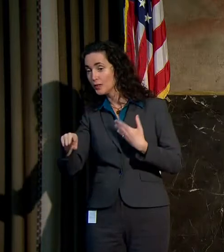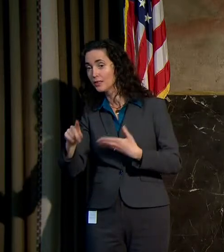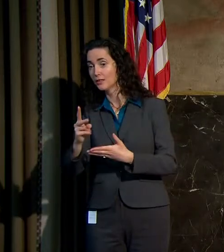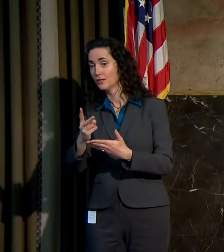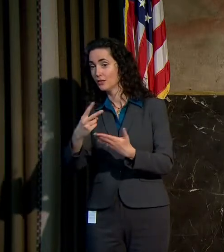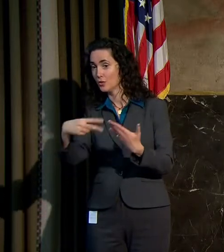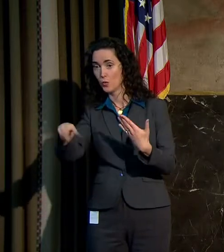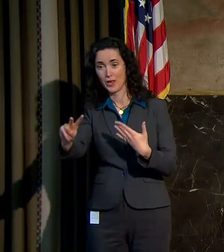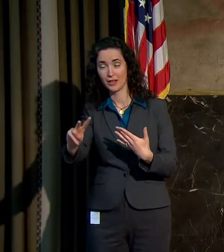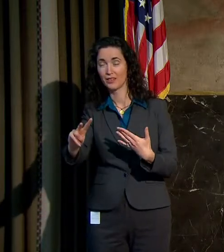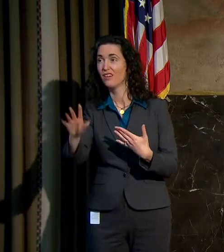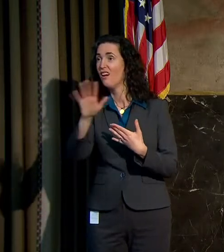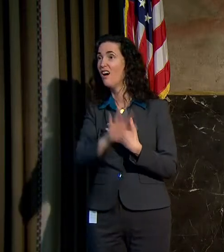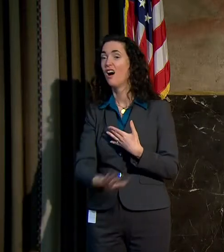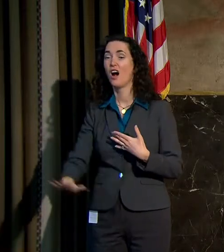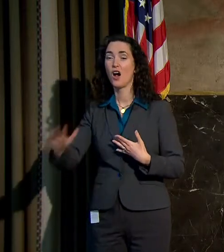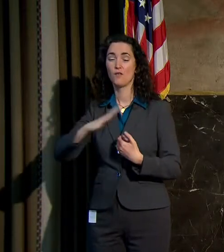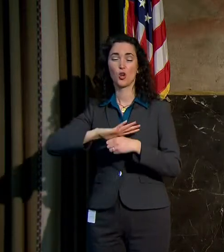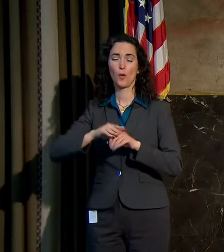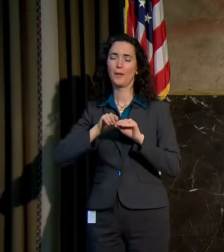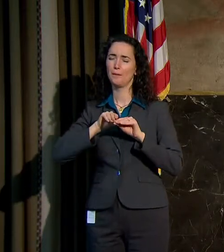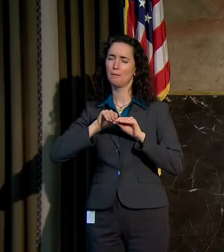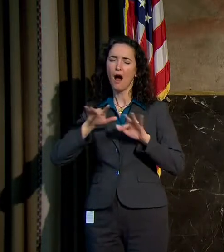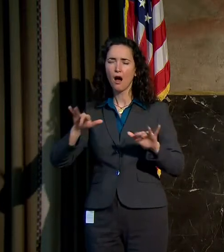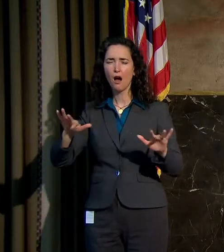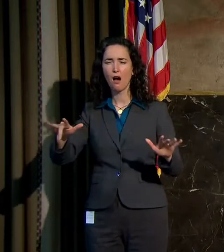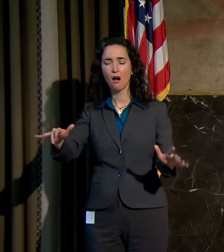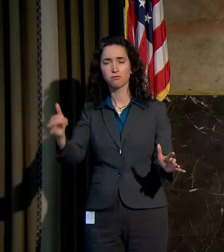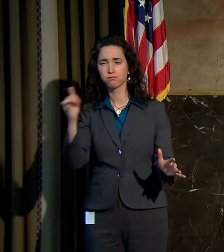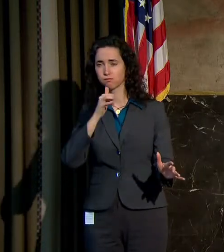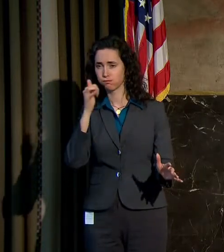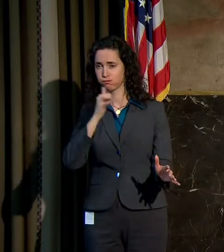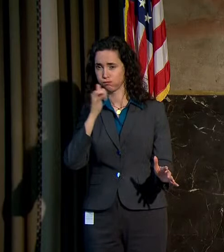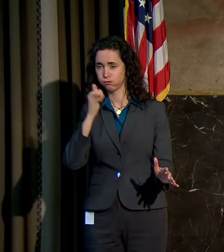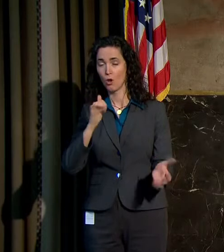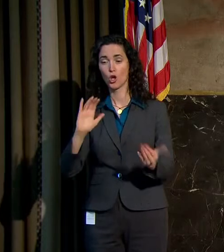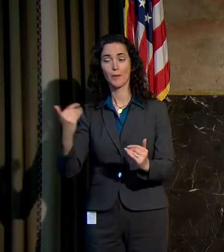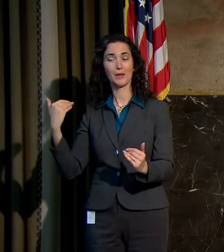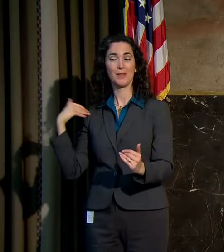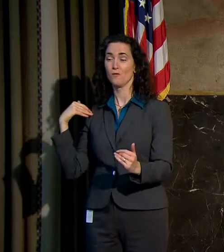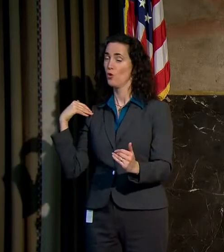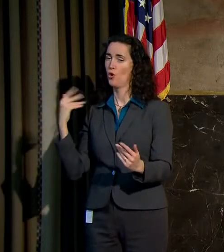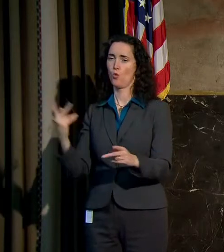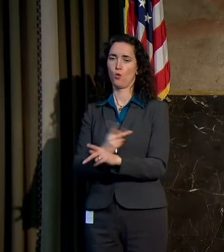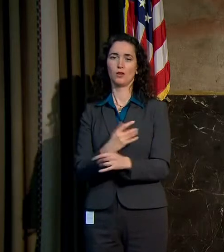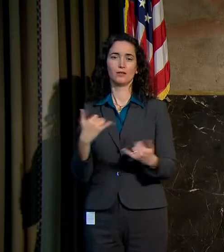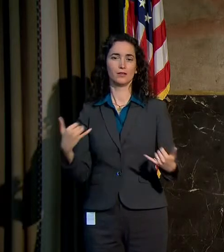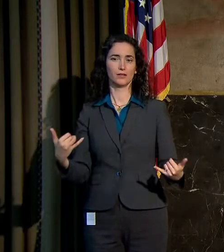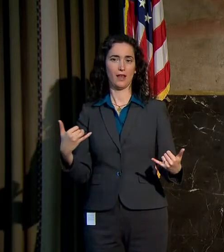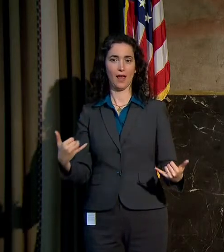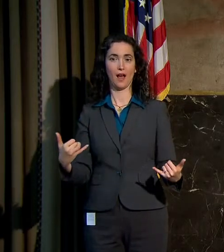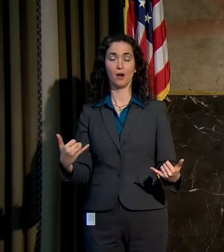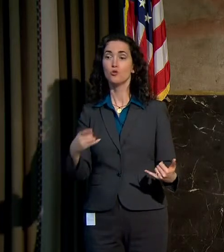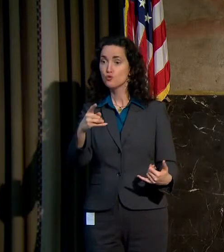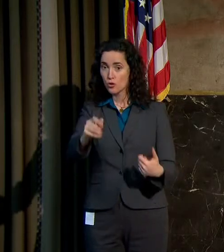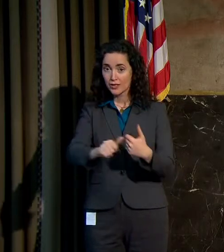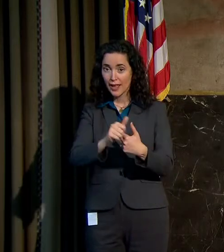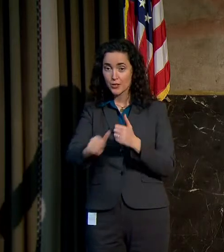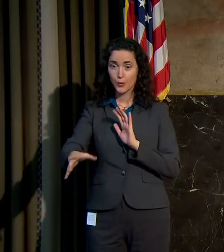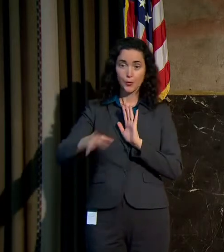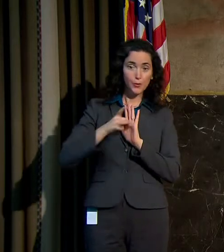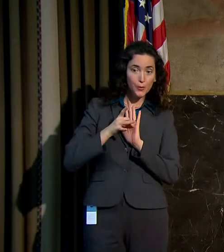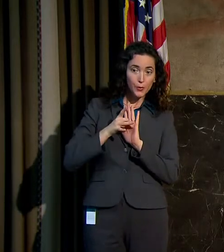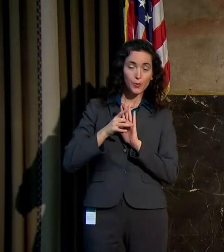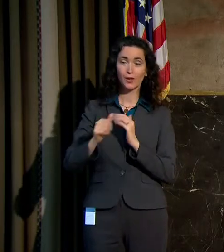there's just more COVID out there in Louisiana than at any point prior in the pandemic. The risk of being exposed, the risk